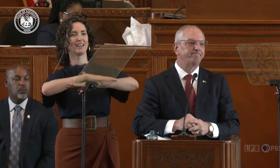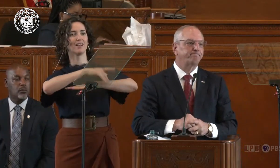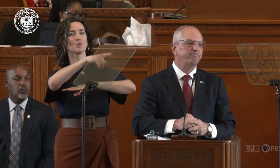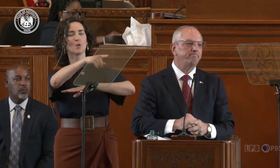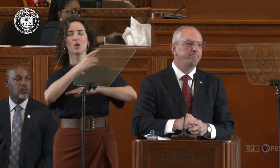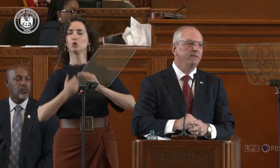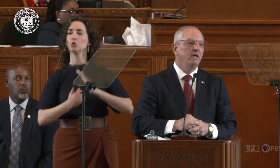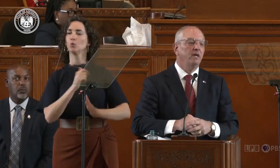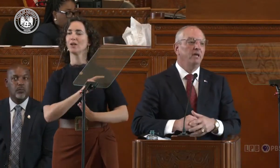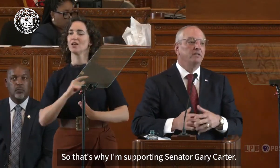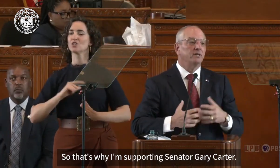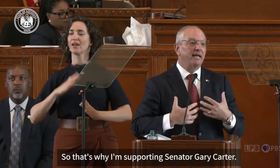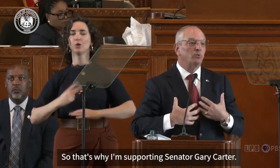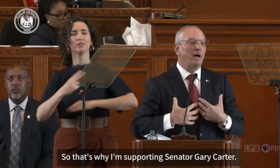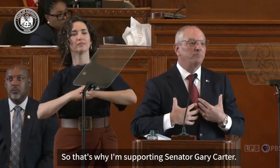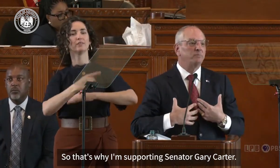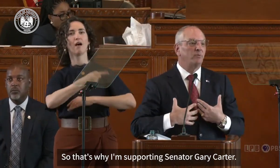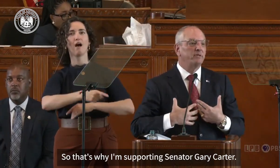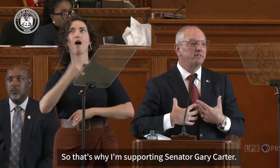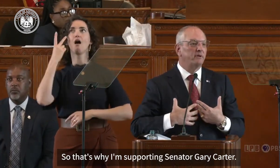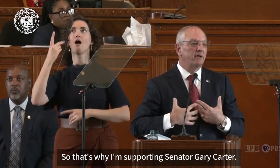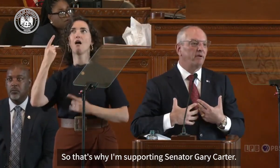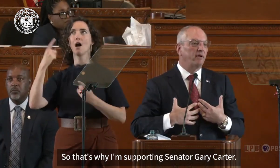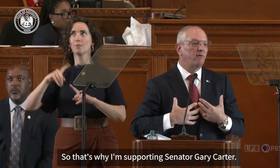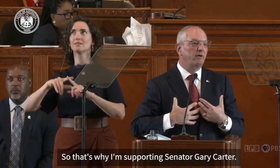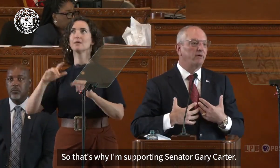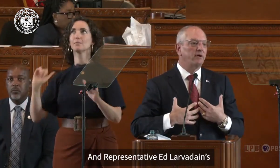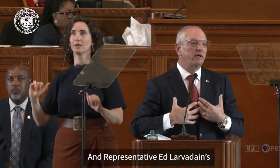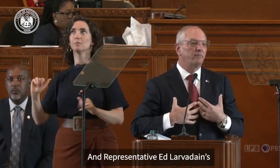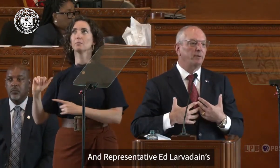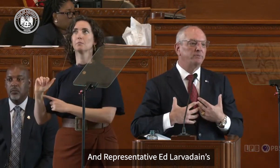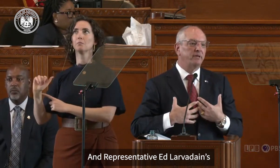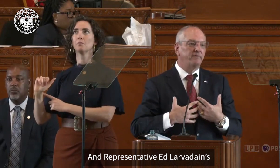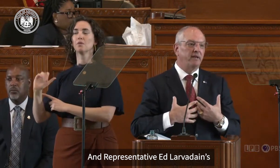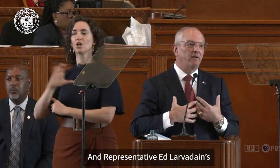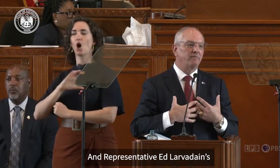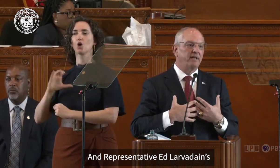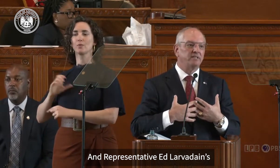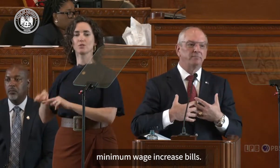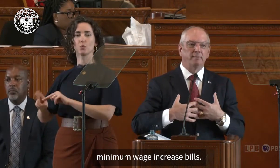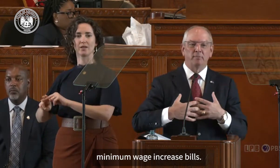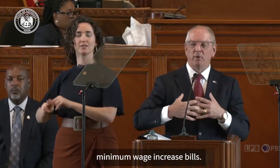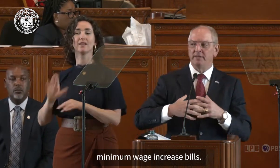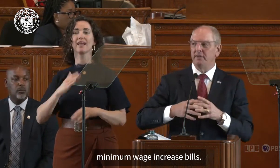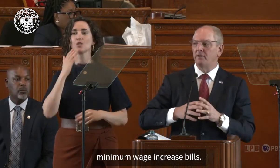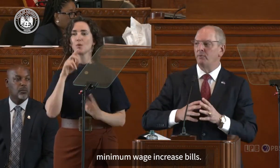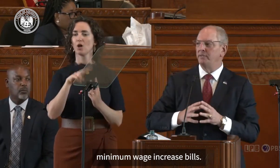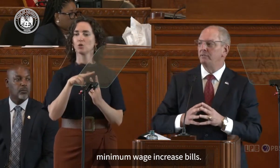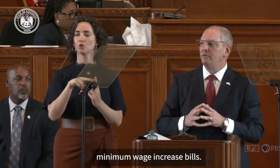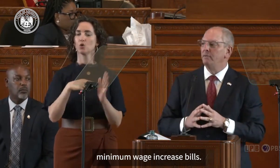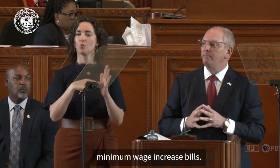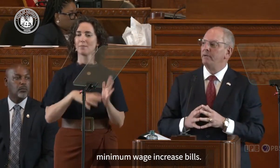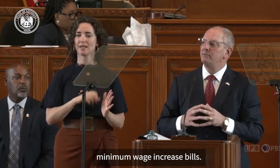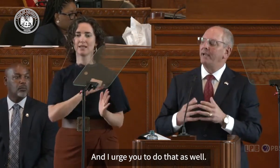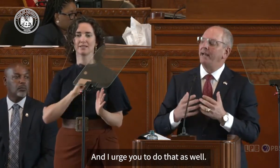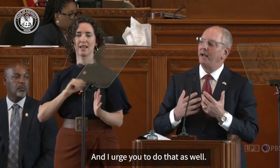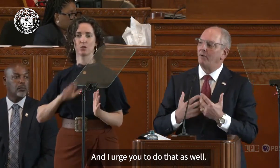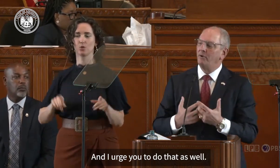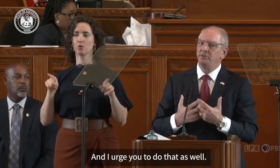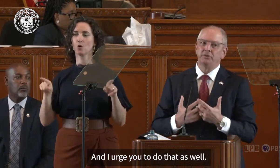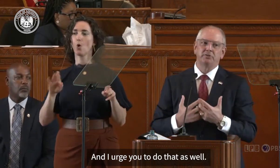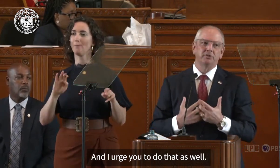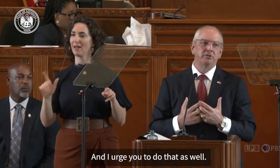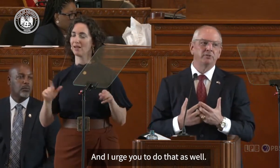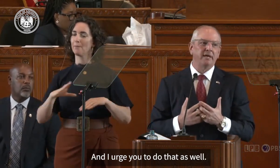legislator. So that's why I'm supporting Senator Gary Carter and Representative Ed Larvadane's minimum wage increase bills, and